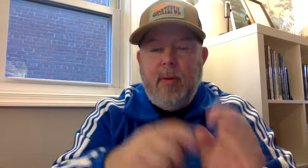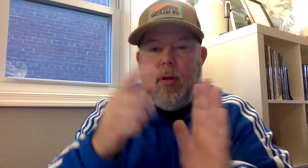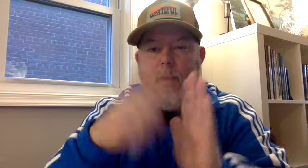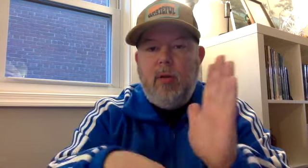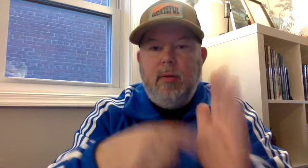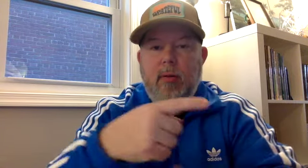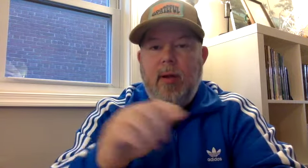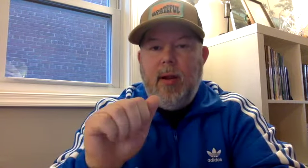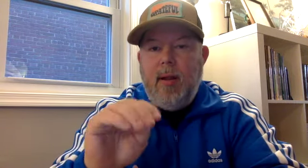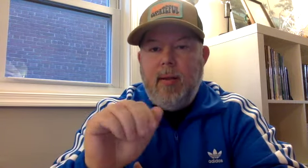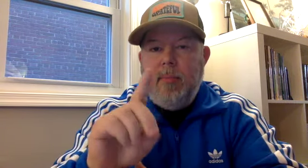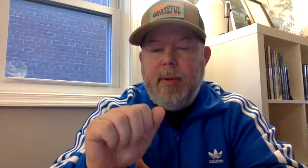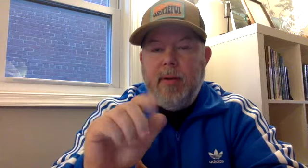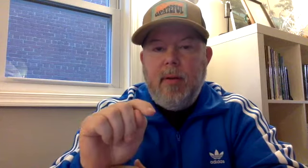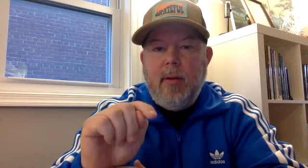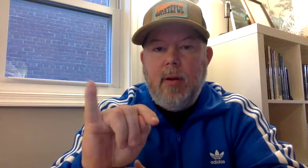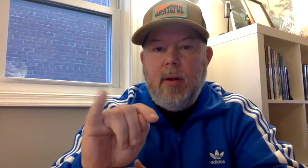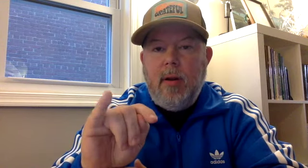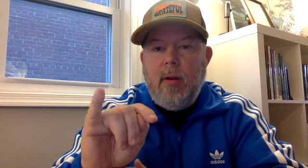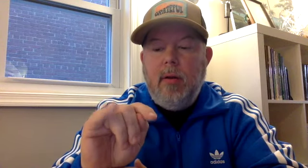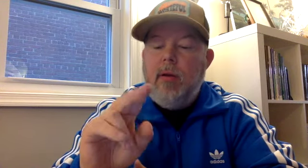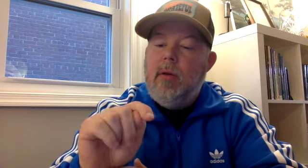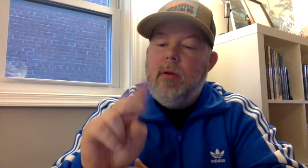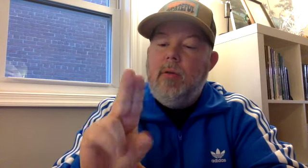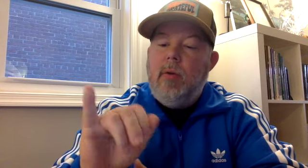Okay. All right, go ahead. Just hit me up later.